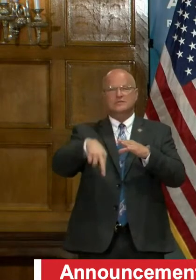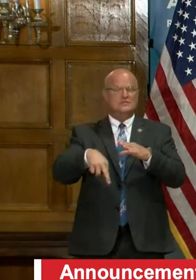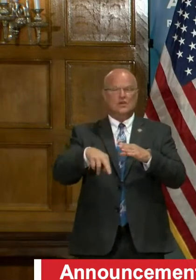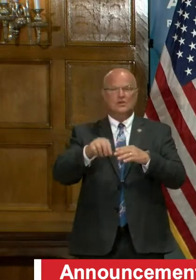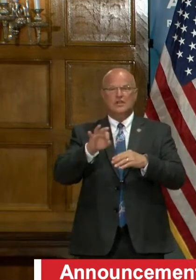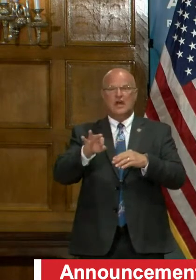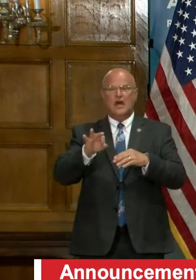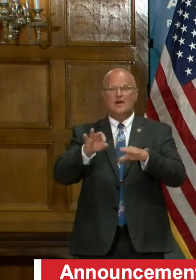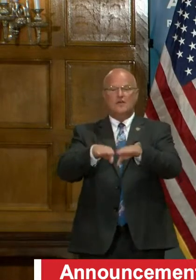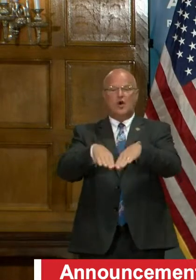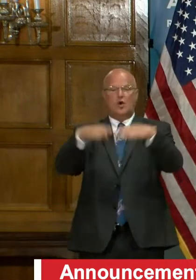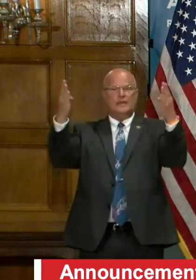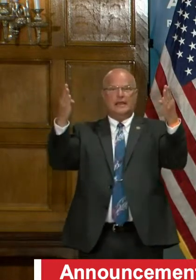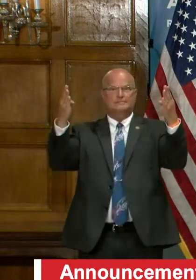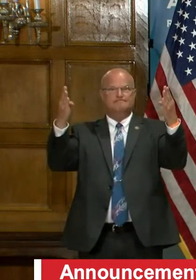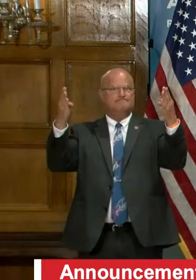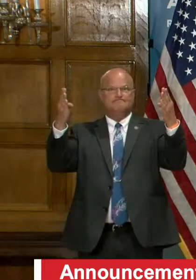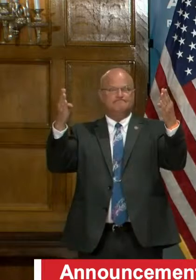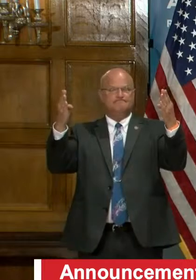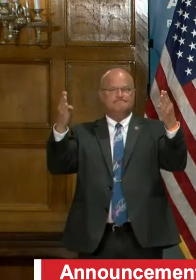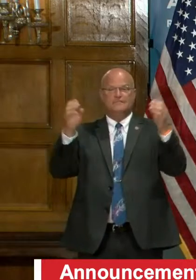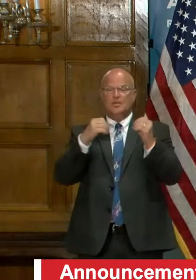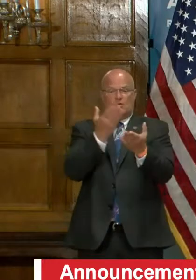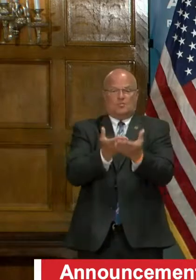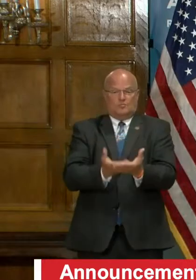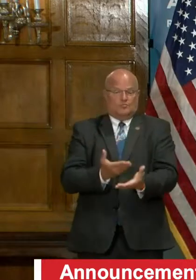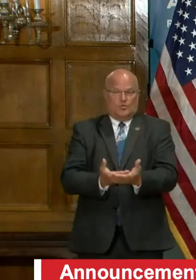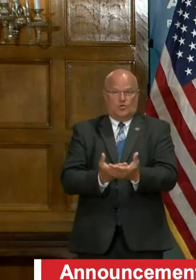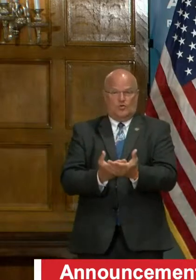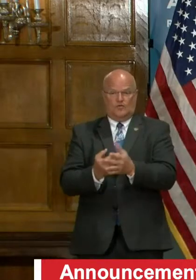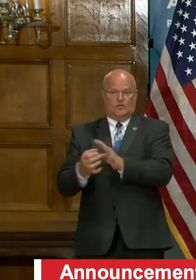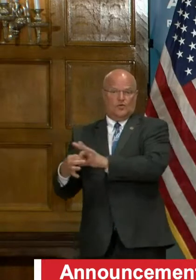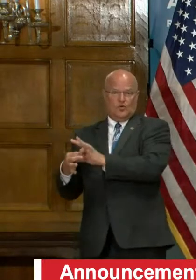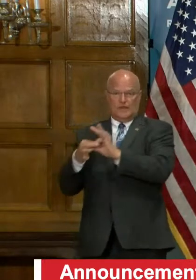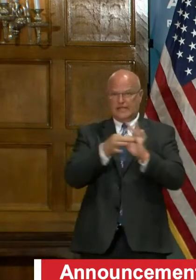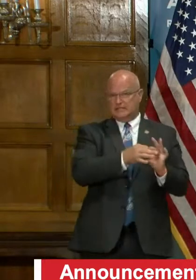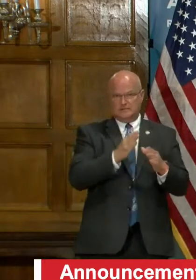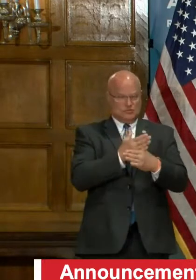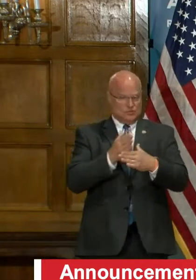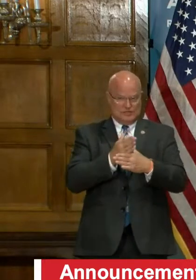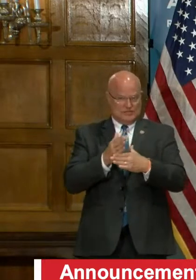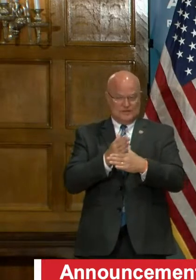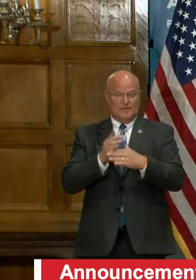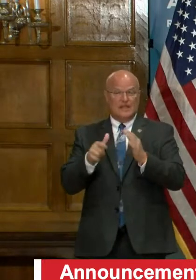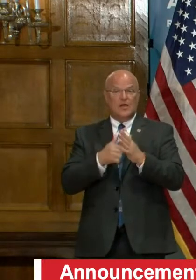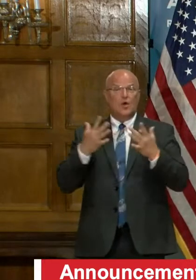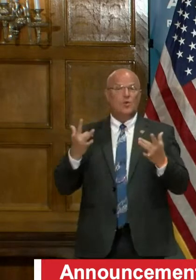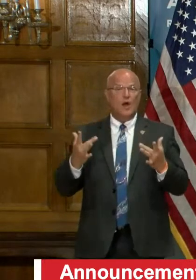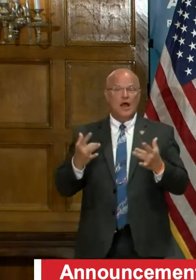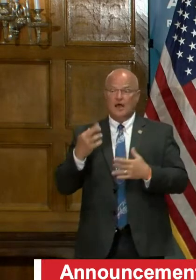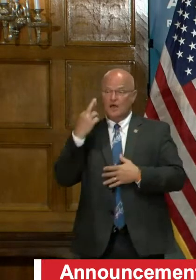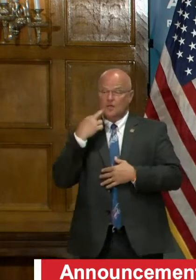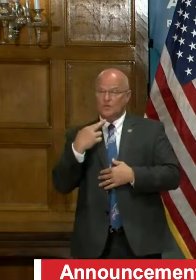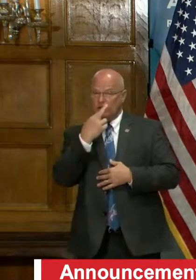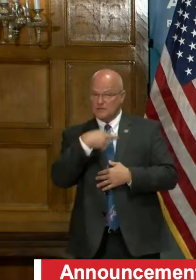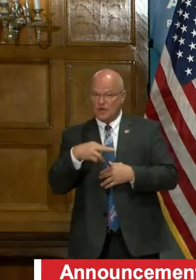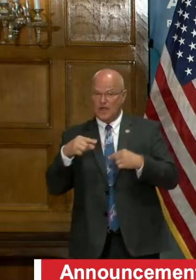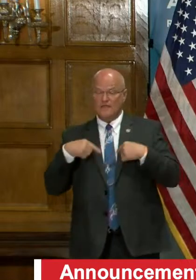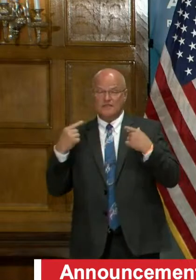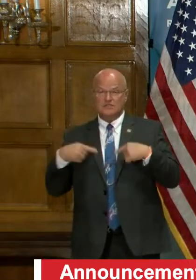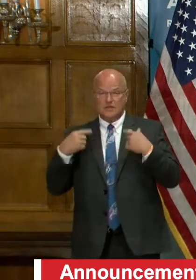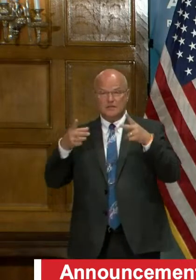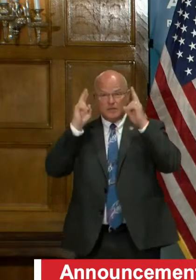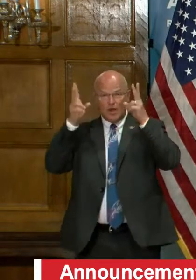result of lifting restrictions. There's no evidence of a correlation. This is because the restaurants, the gyms,